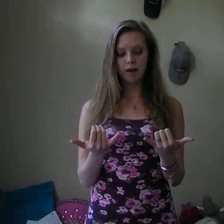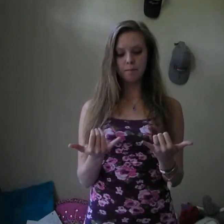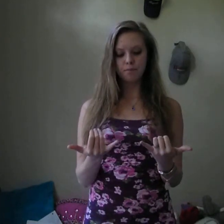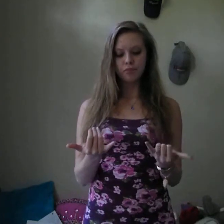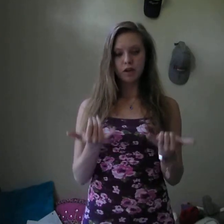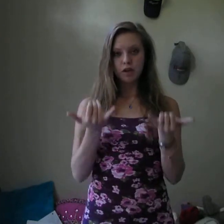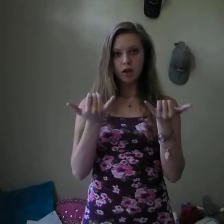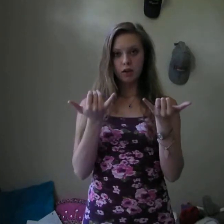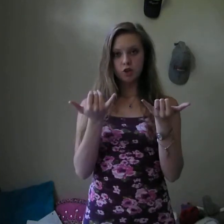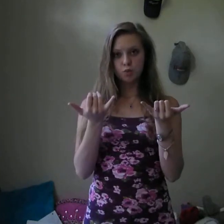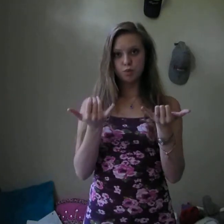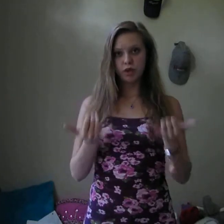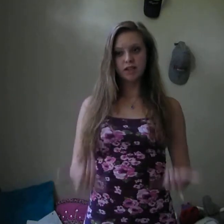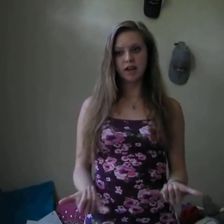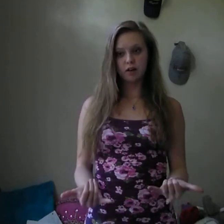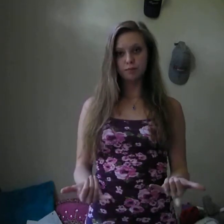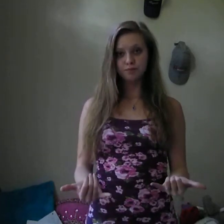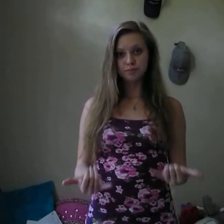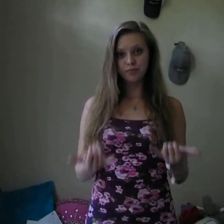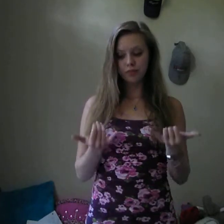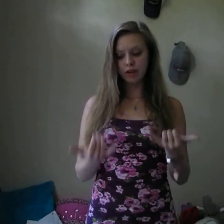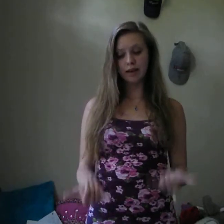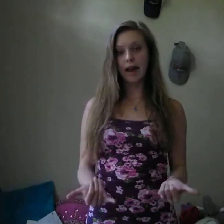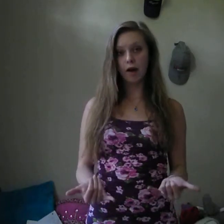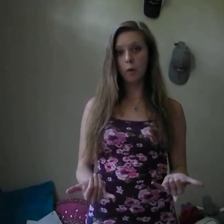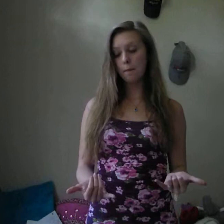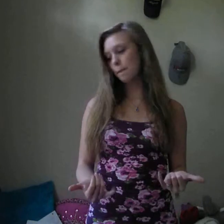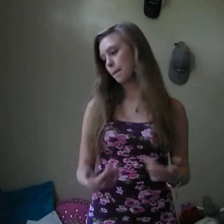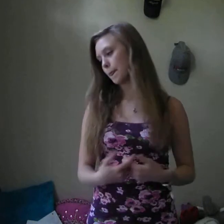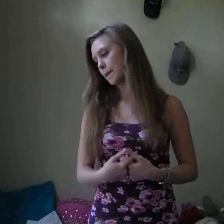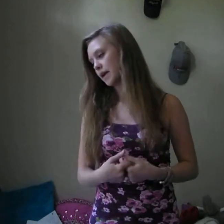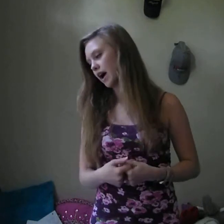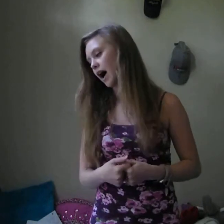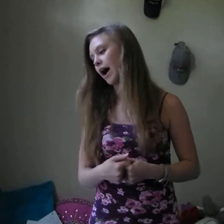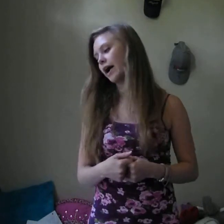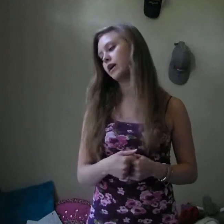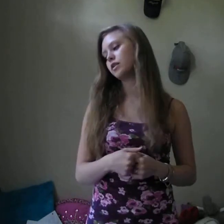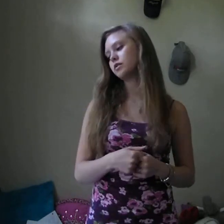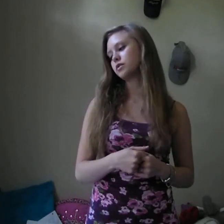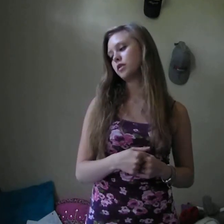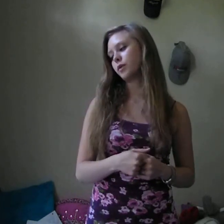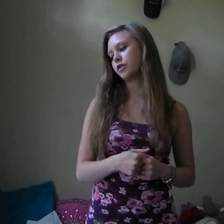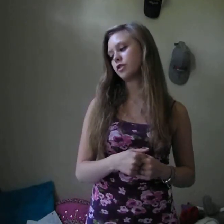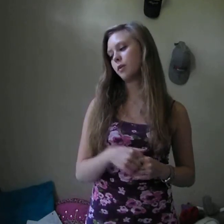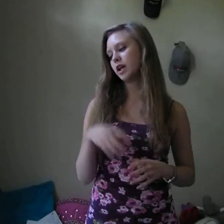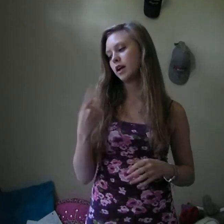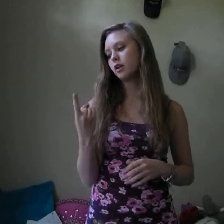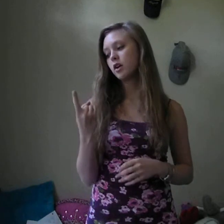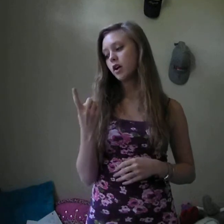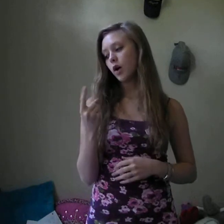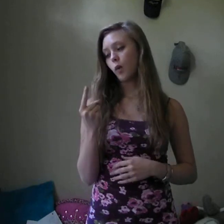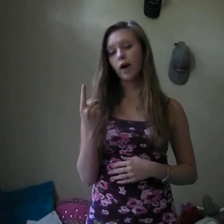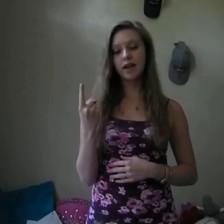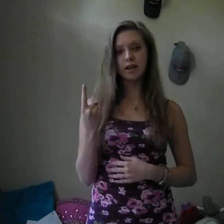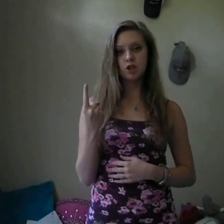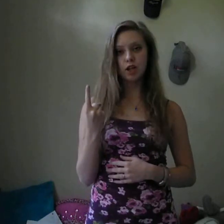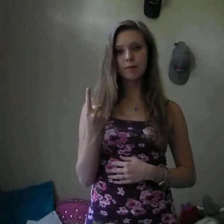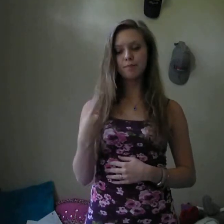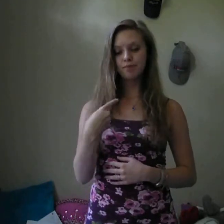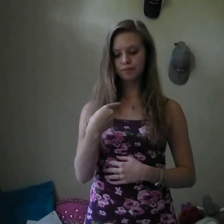up, and just bring it down. Now, I, with your dominant hand, a 1 hand shape,